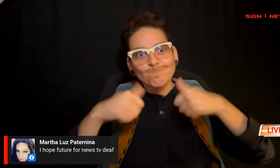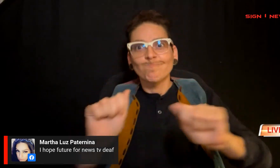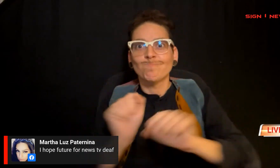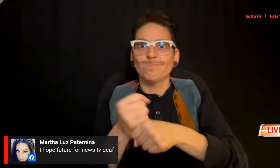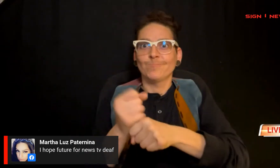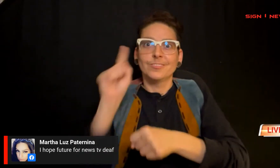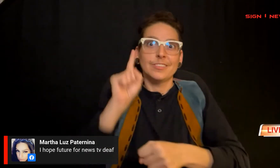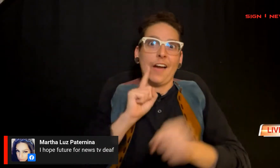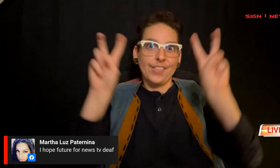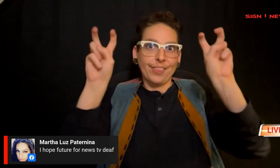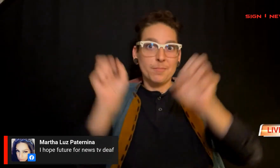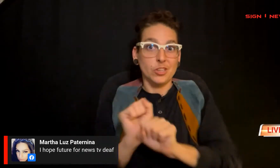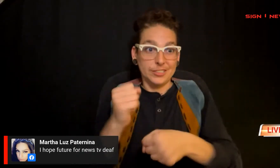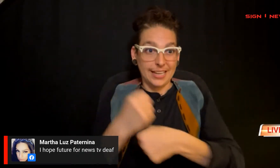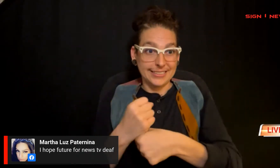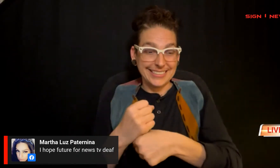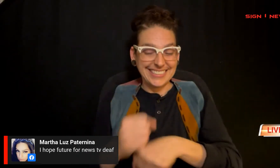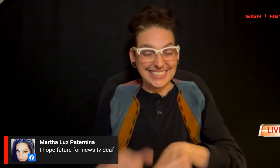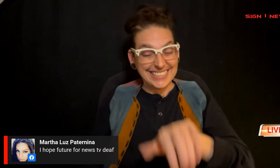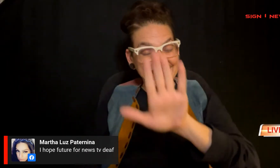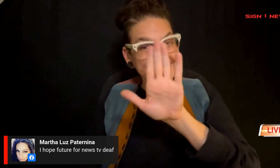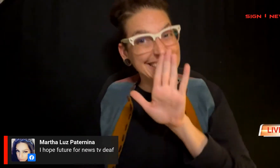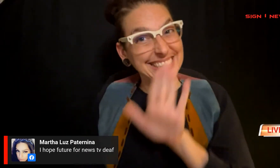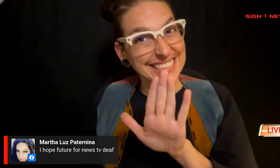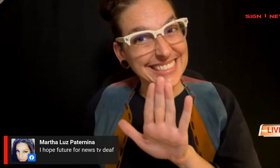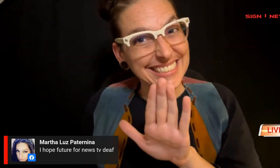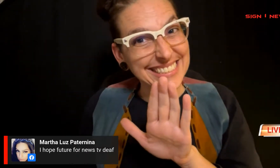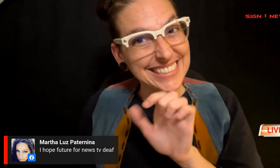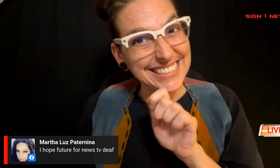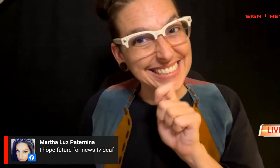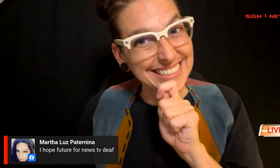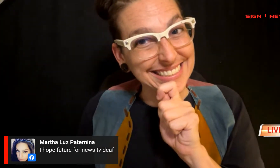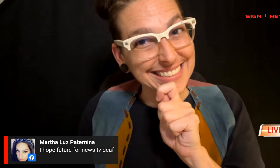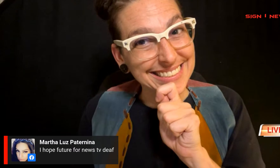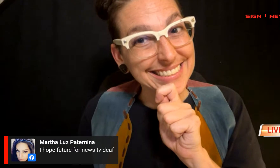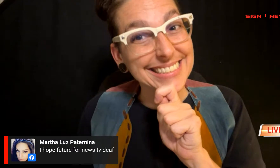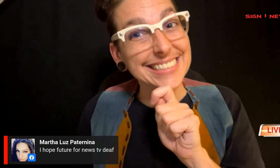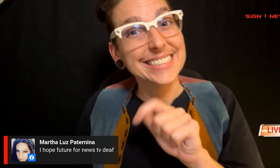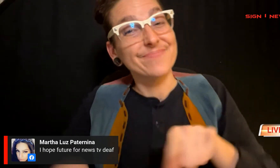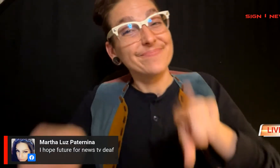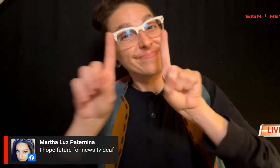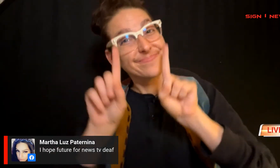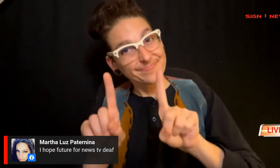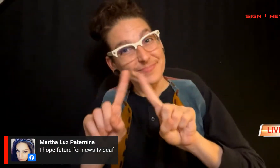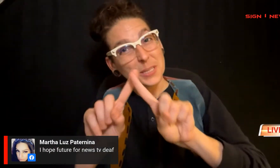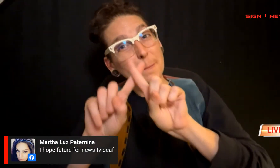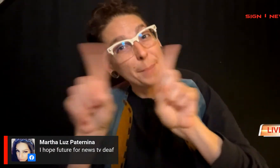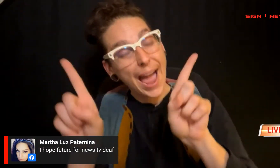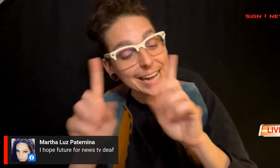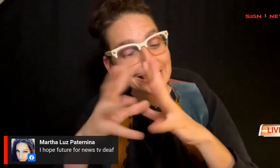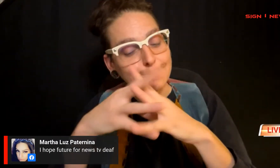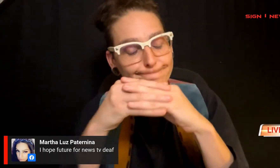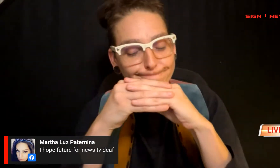to other filmmakers and studios who are, trying to do the same thing. Okay, but